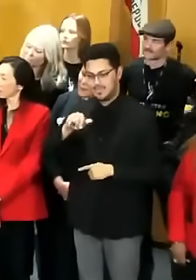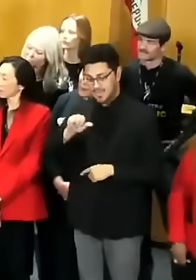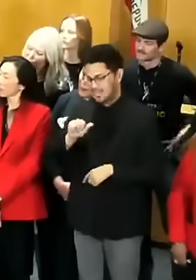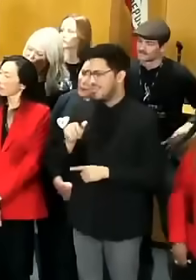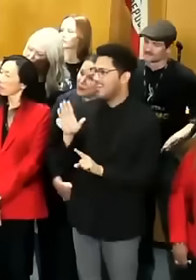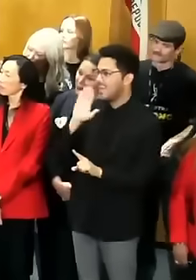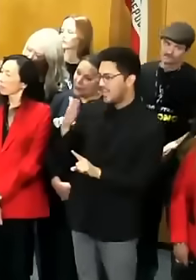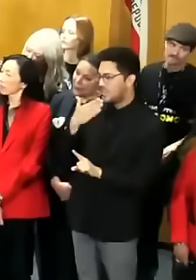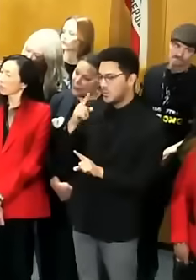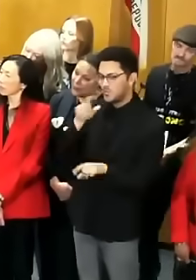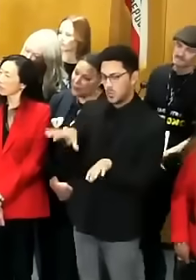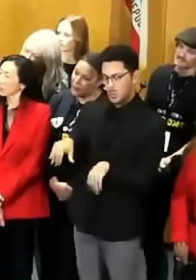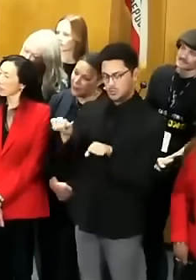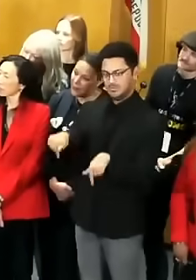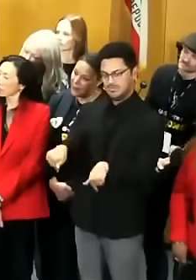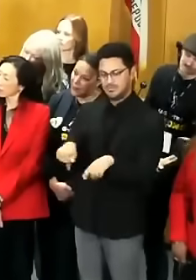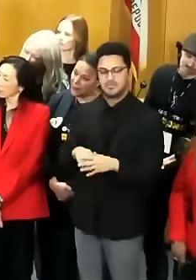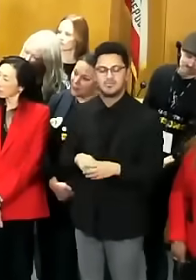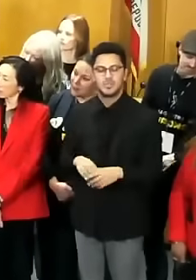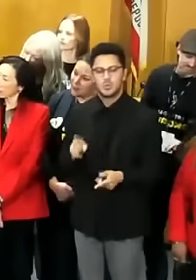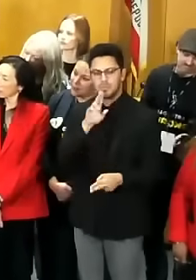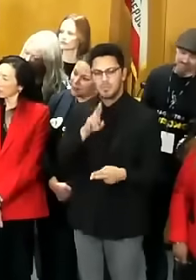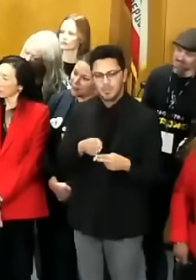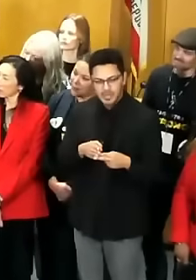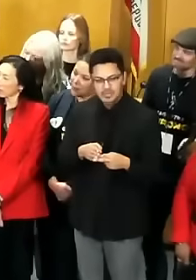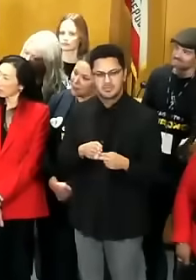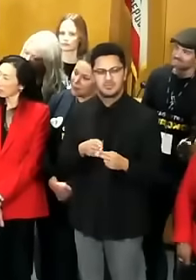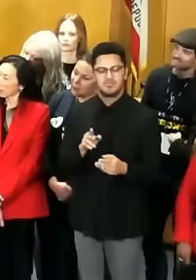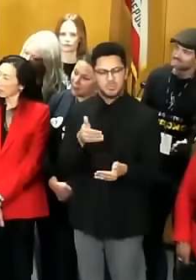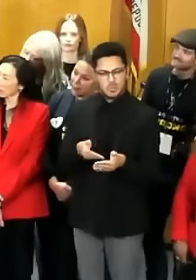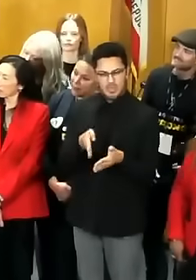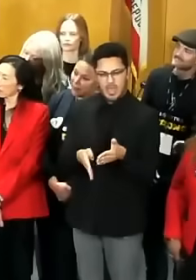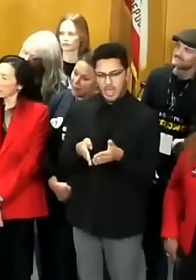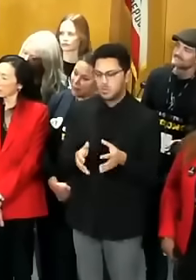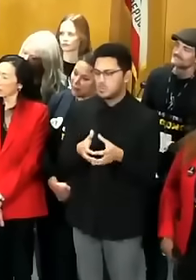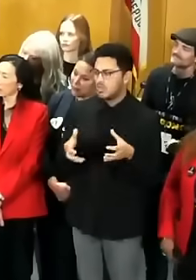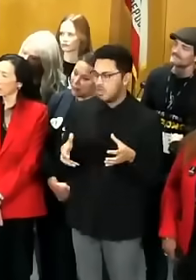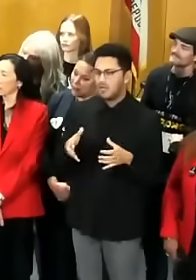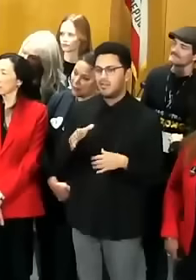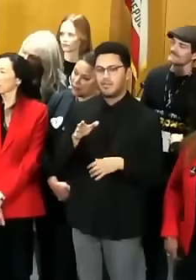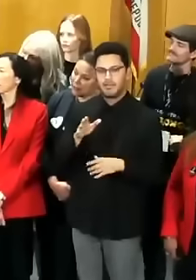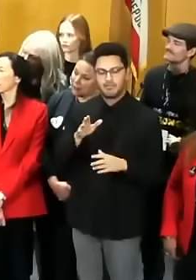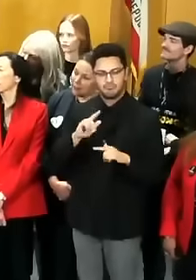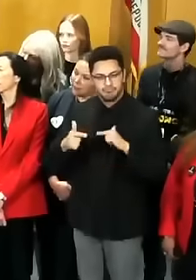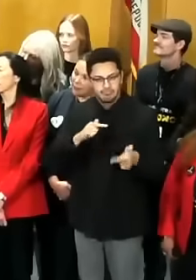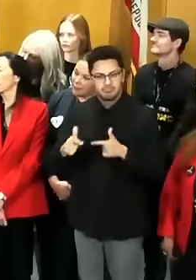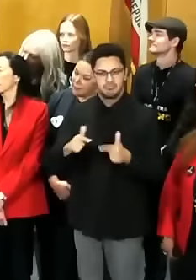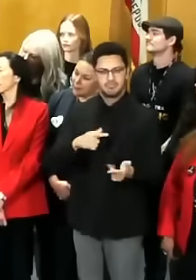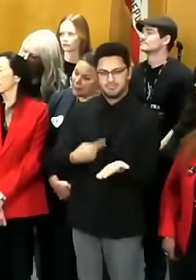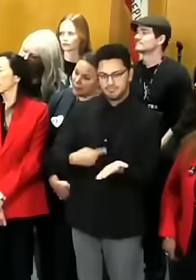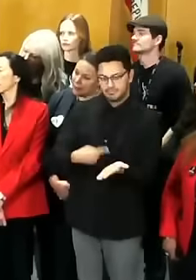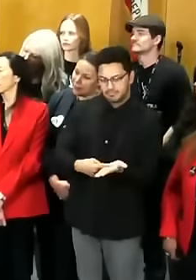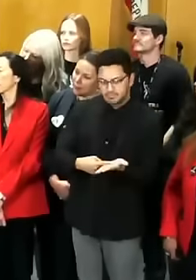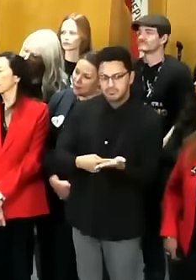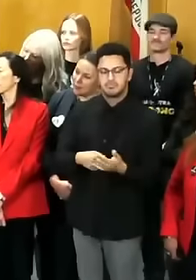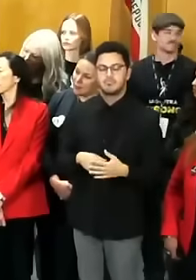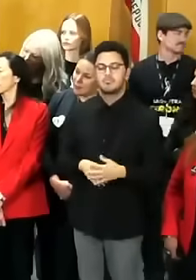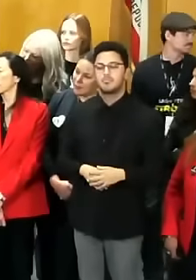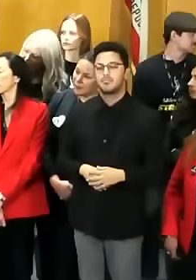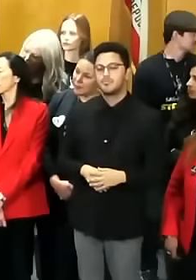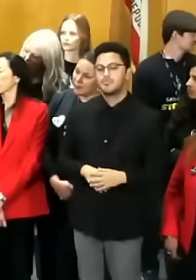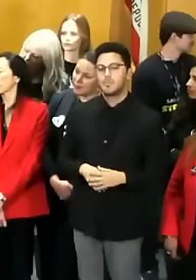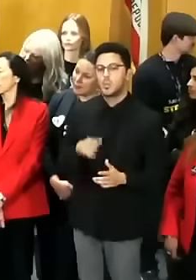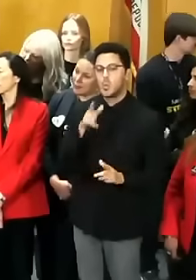doing this. You mentioned that there was, especially toward the end, there was a lot of back channeling, a lot of conversations going on. Who in